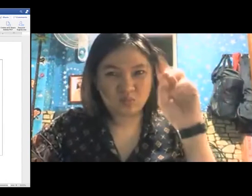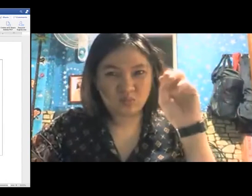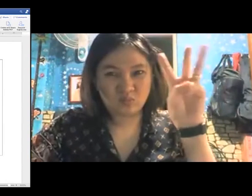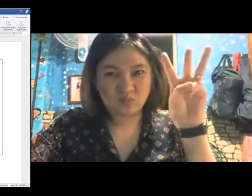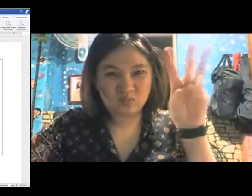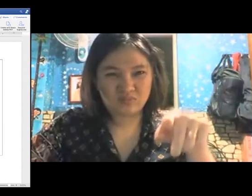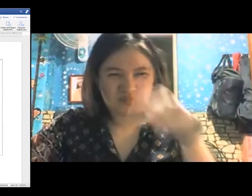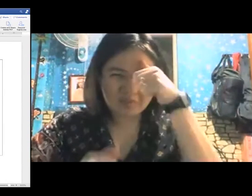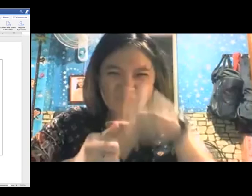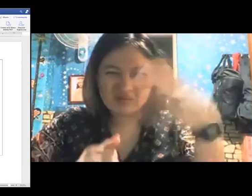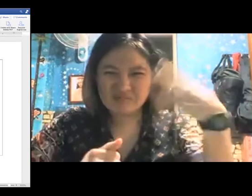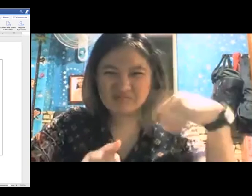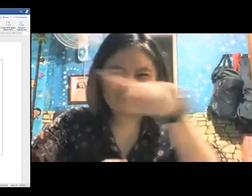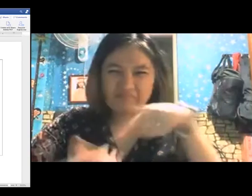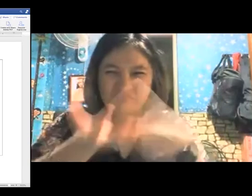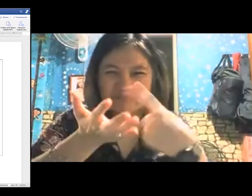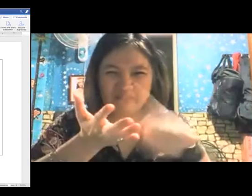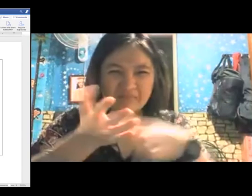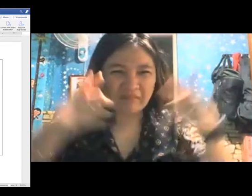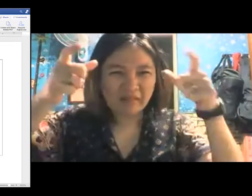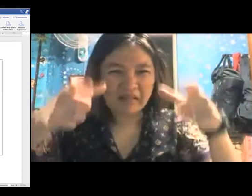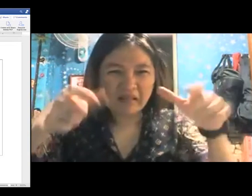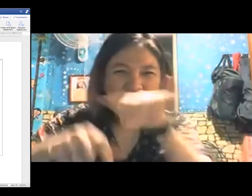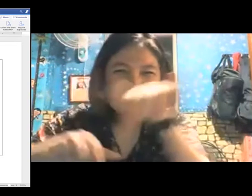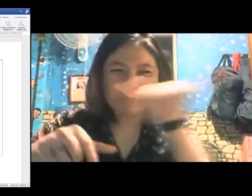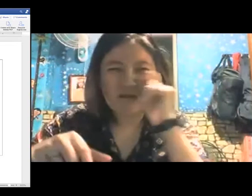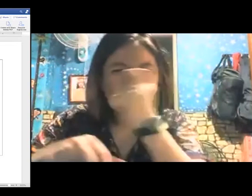So we have the sign for compare.